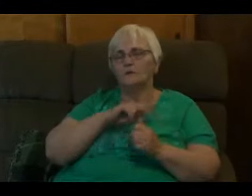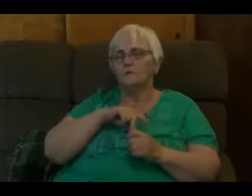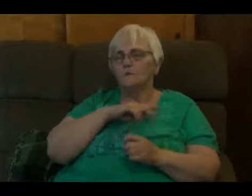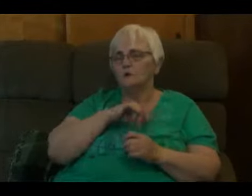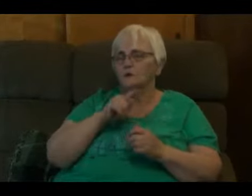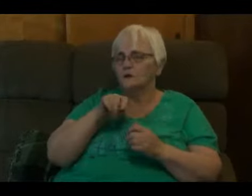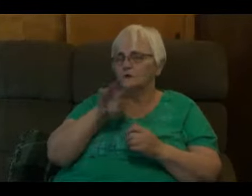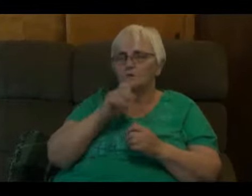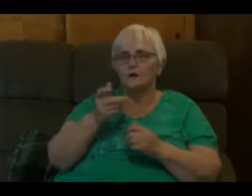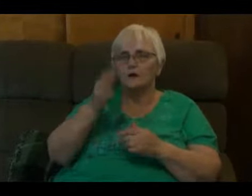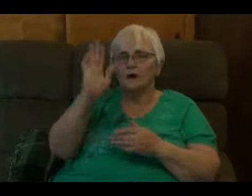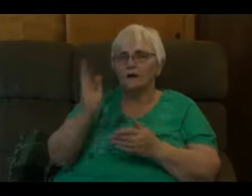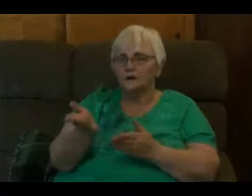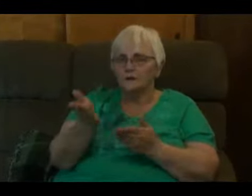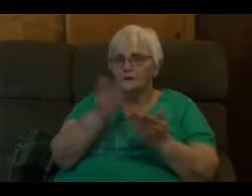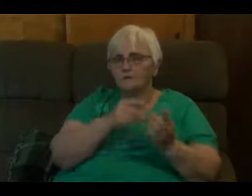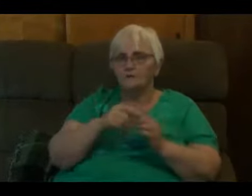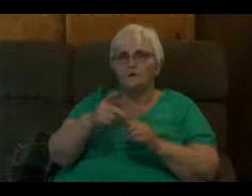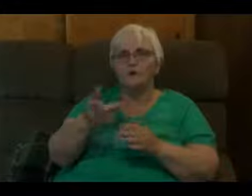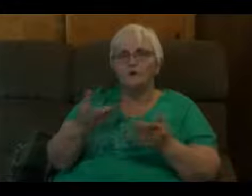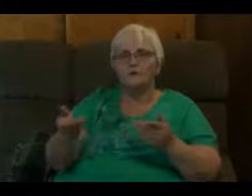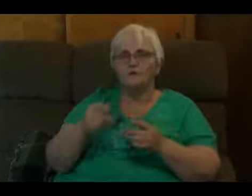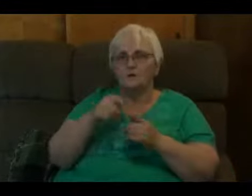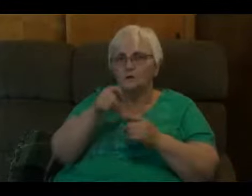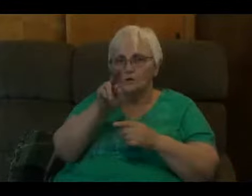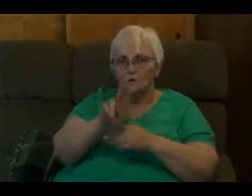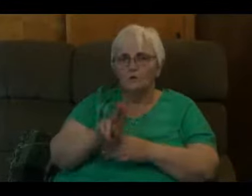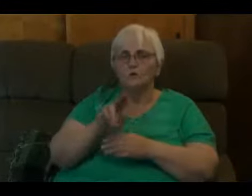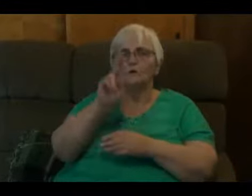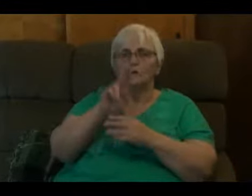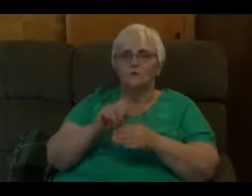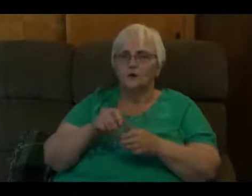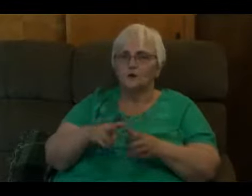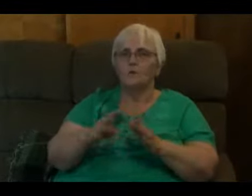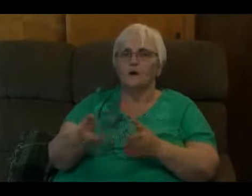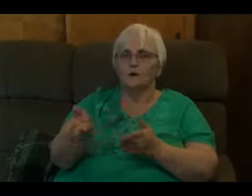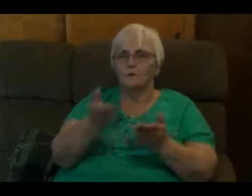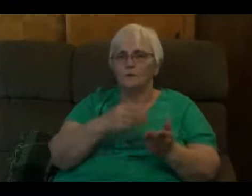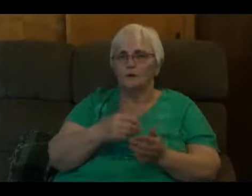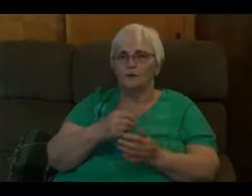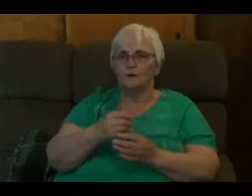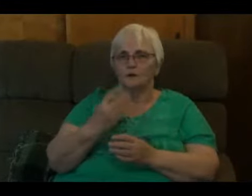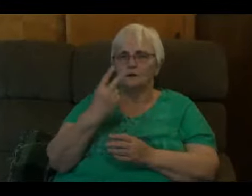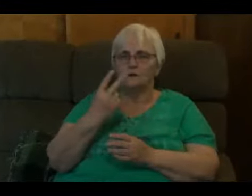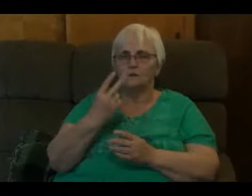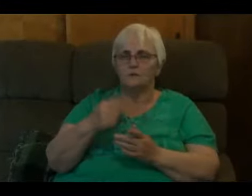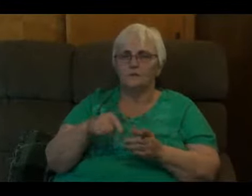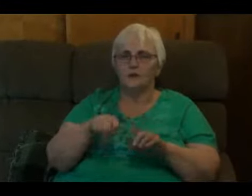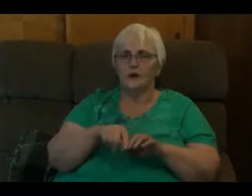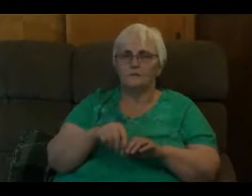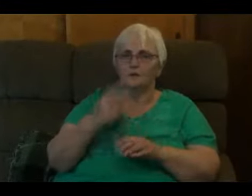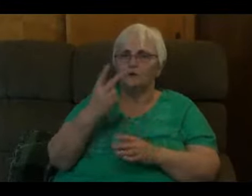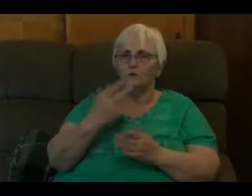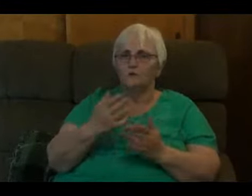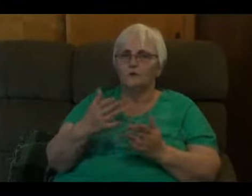has given you, He gave you to use in a way that would bring about two things. Okay, there's two things in this